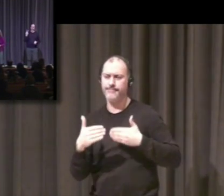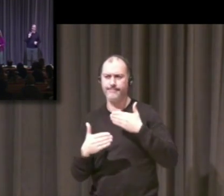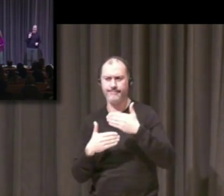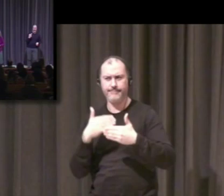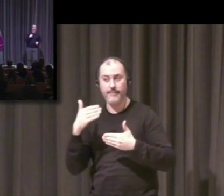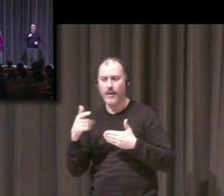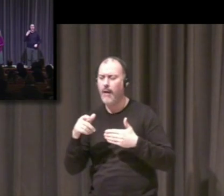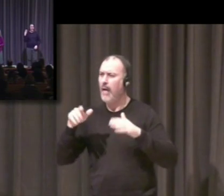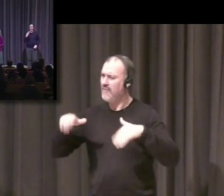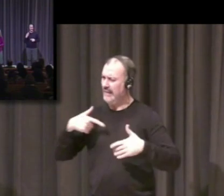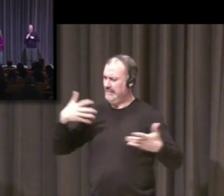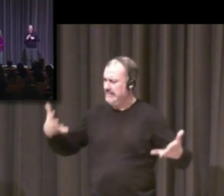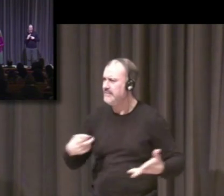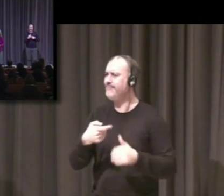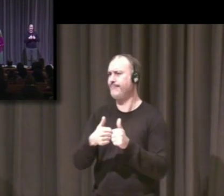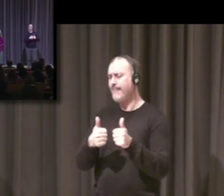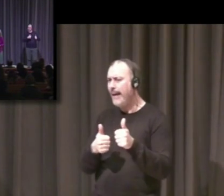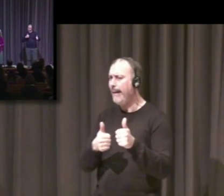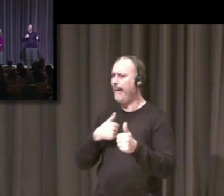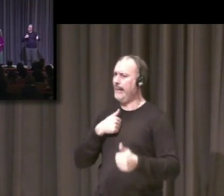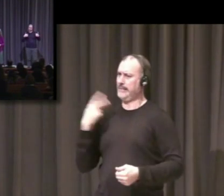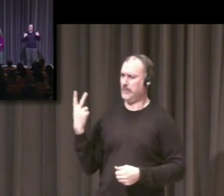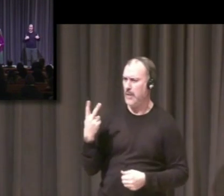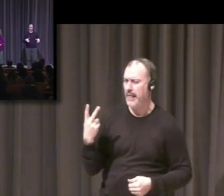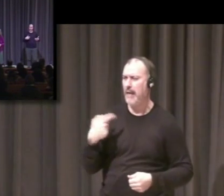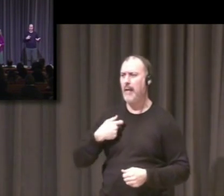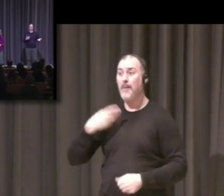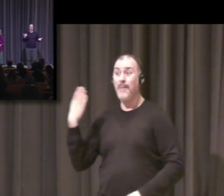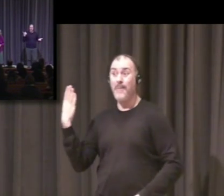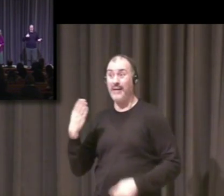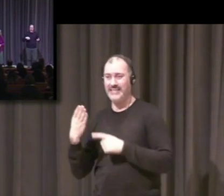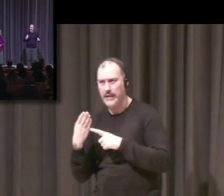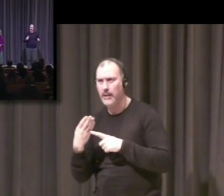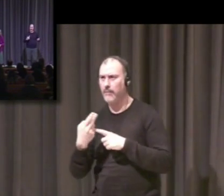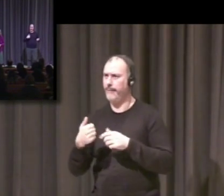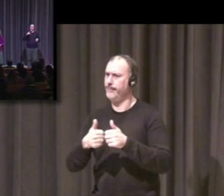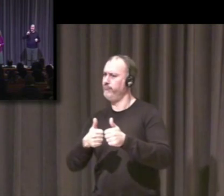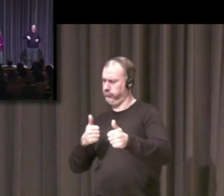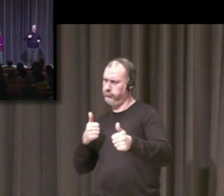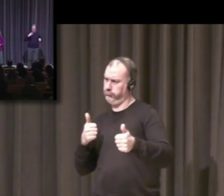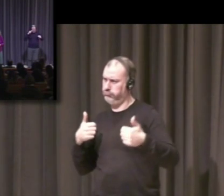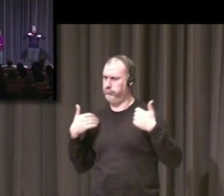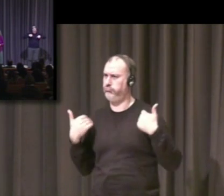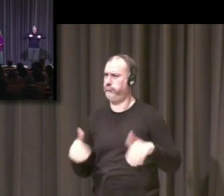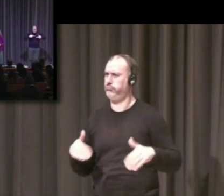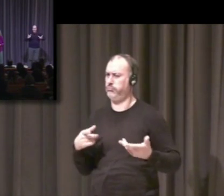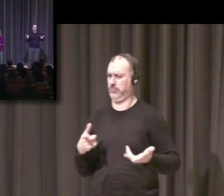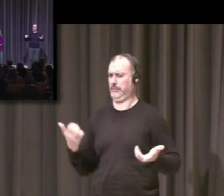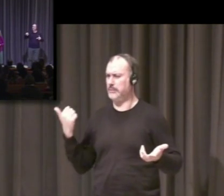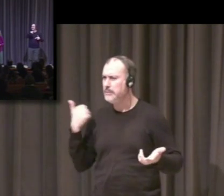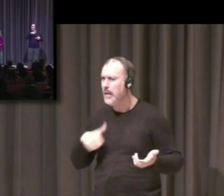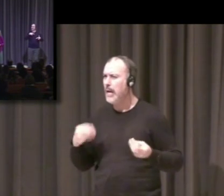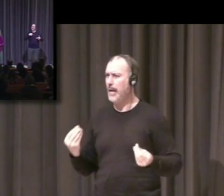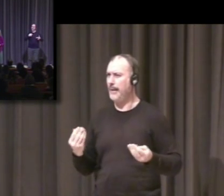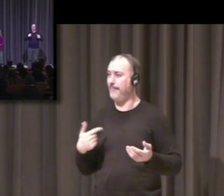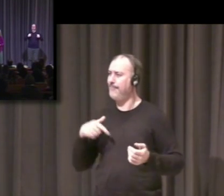very disappointed in themselves. They feel like failures. People used to think they were